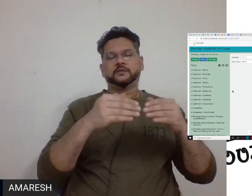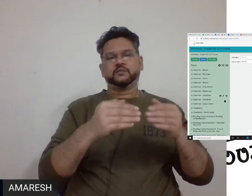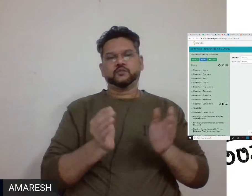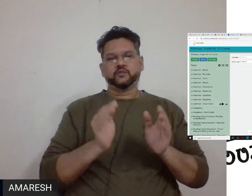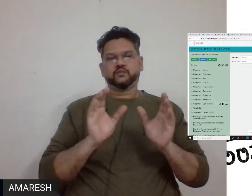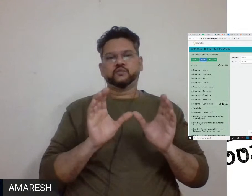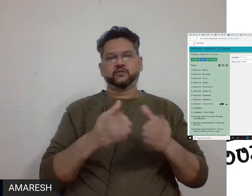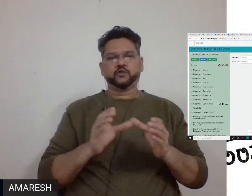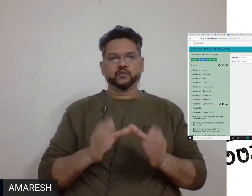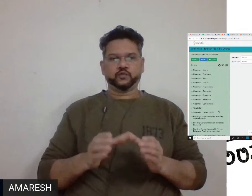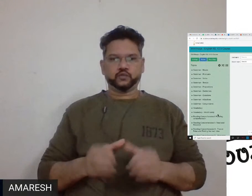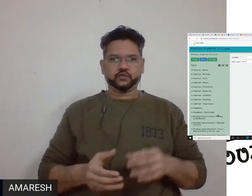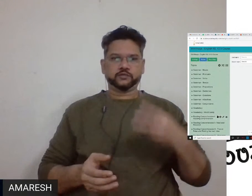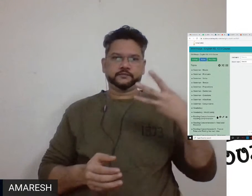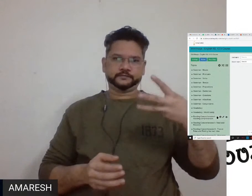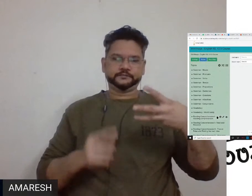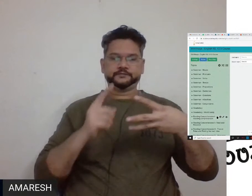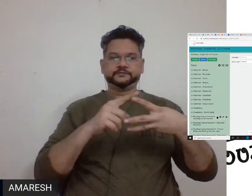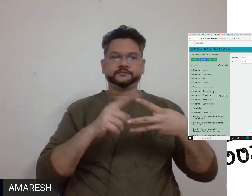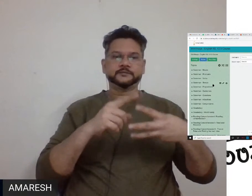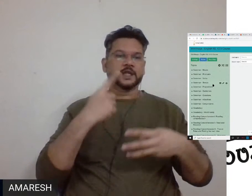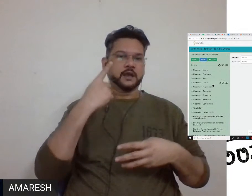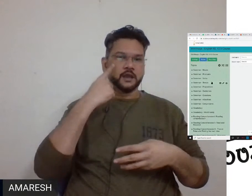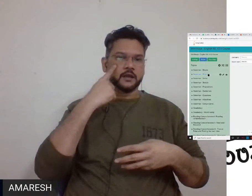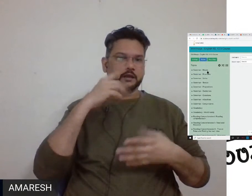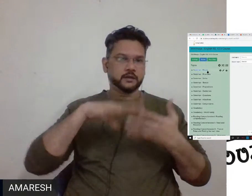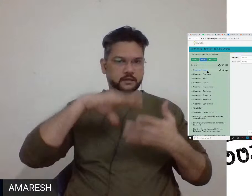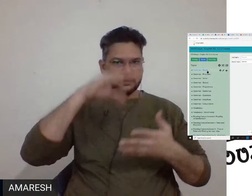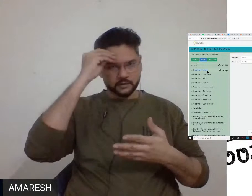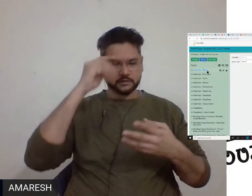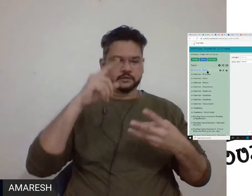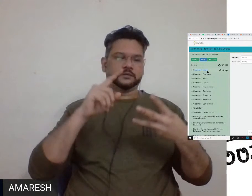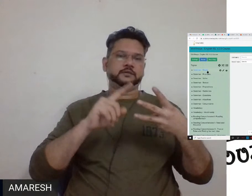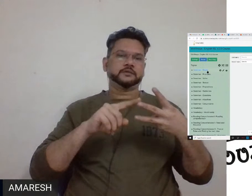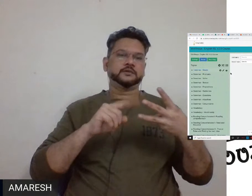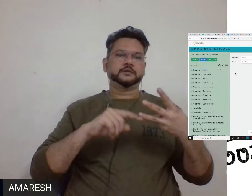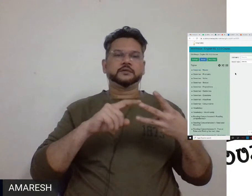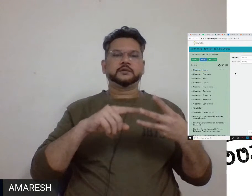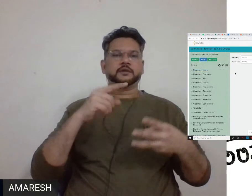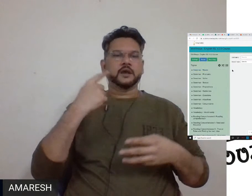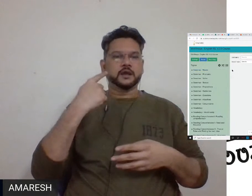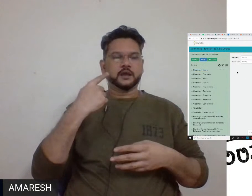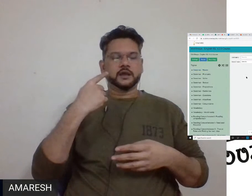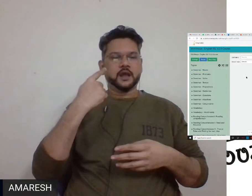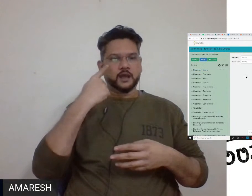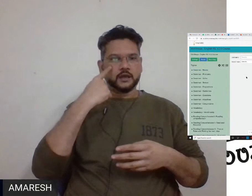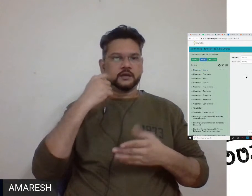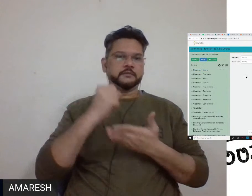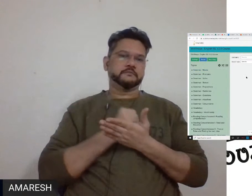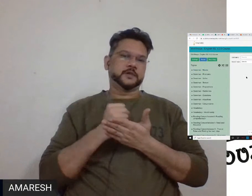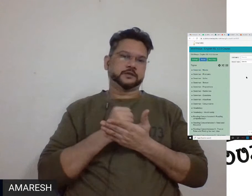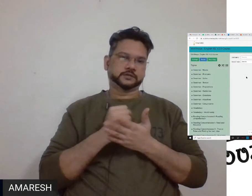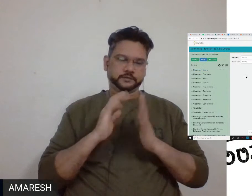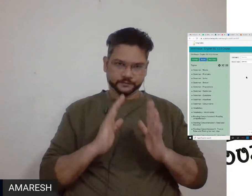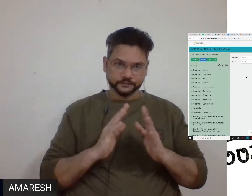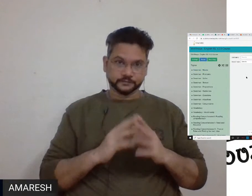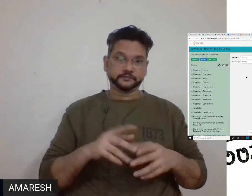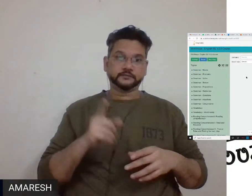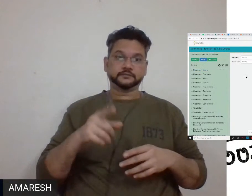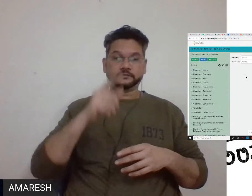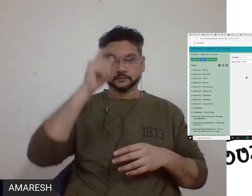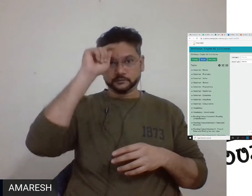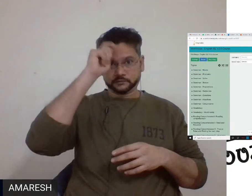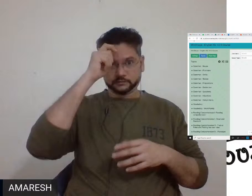I learn, and then we have I practice, right? So as you can see in the English course, it starts all the way from